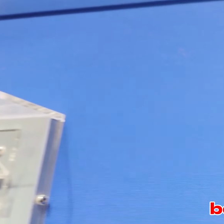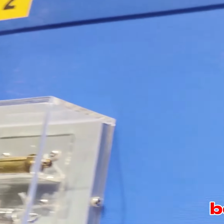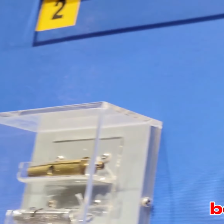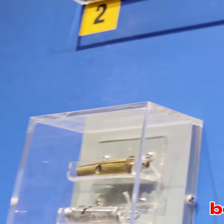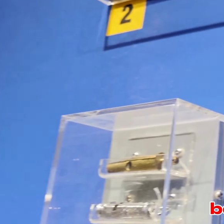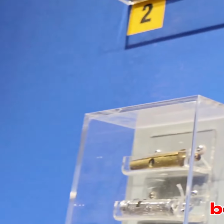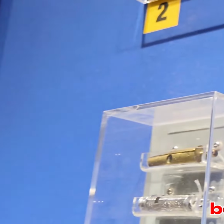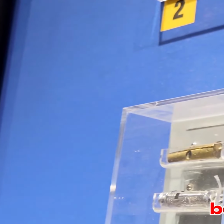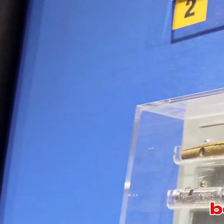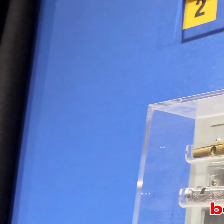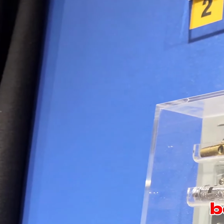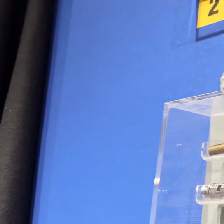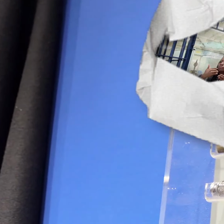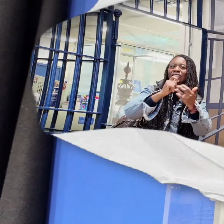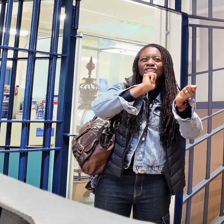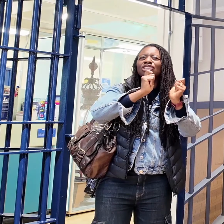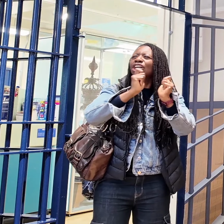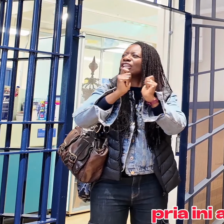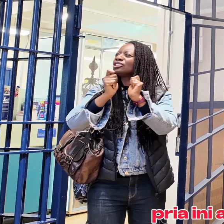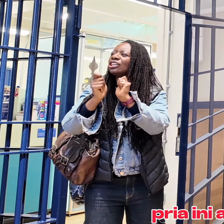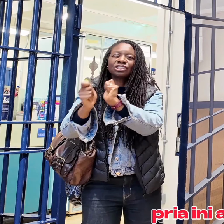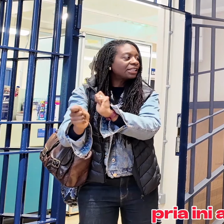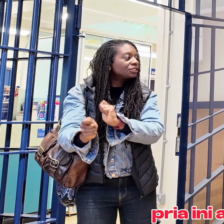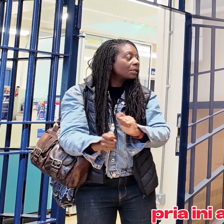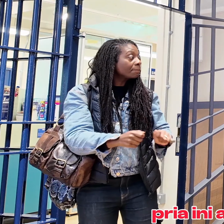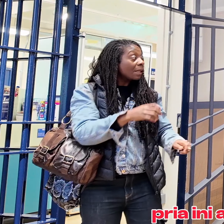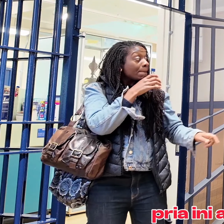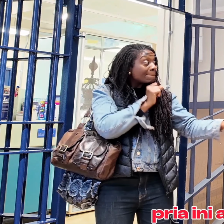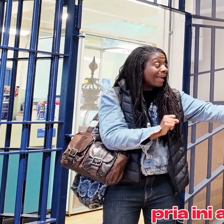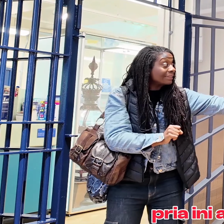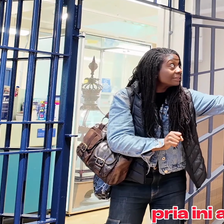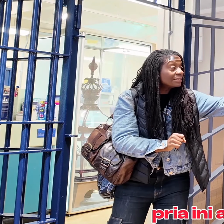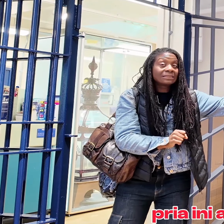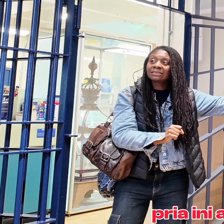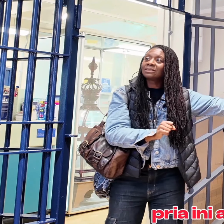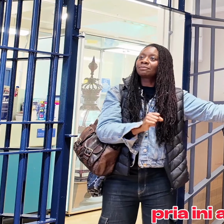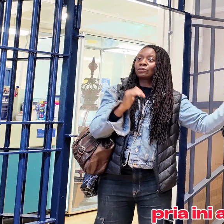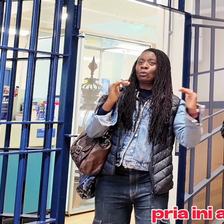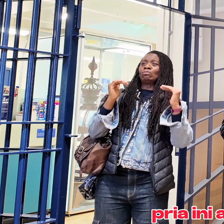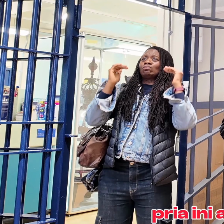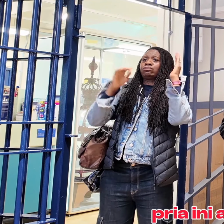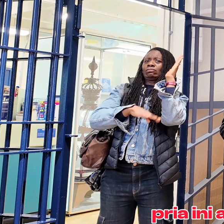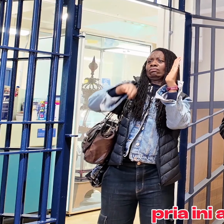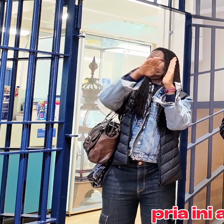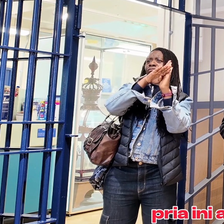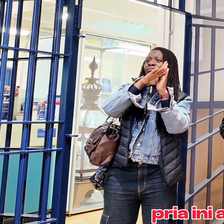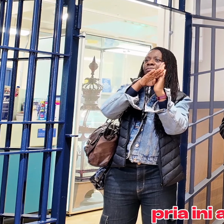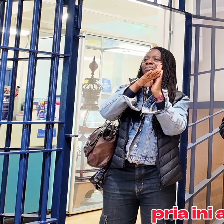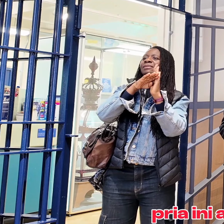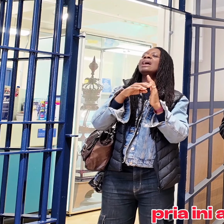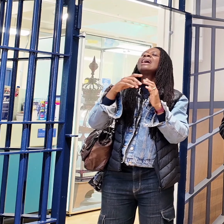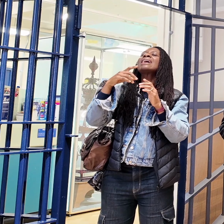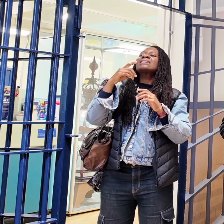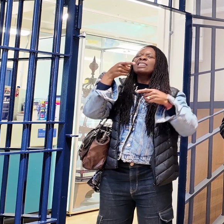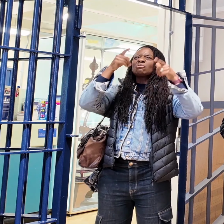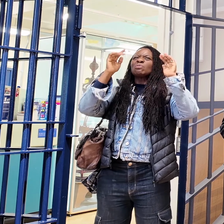borgol. Di sini ada fluid. This man here is Chief Constable Rafter.